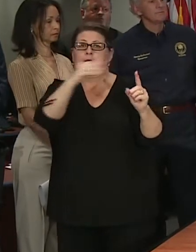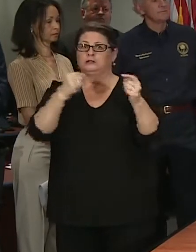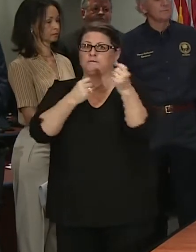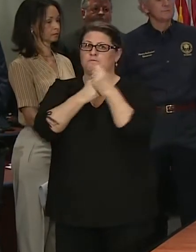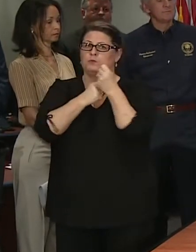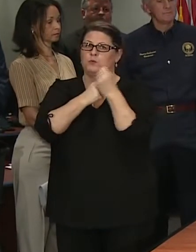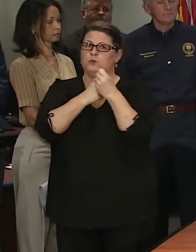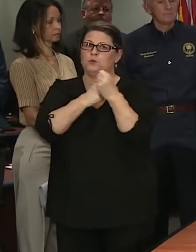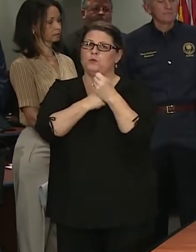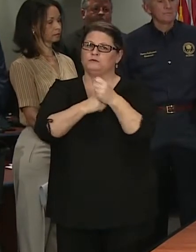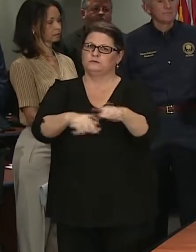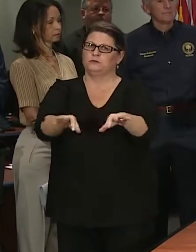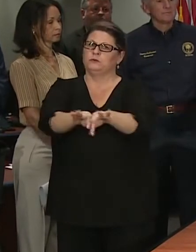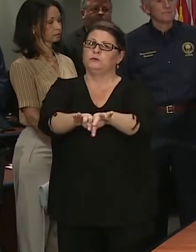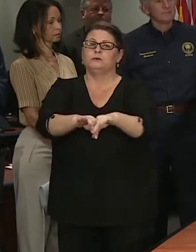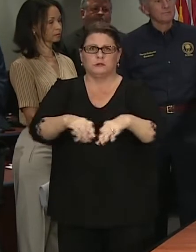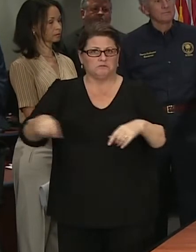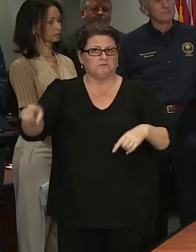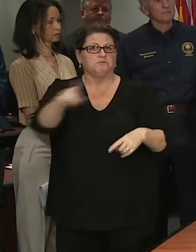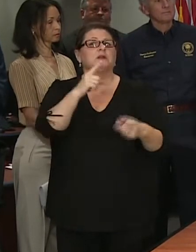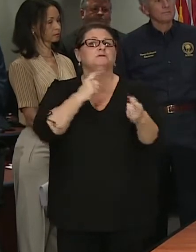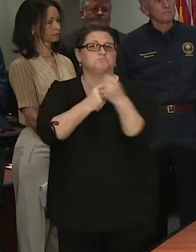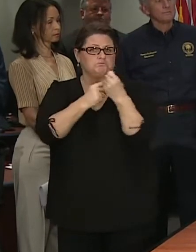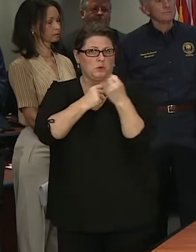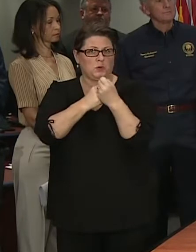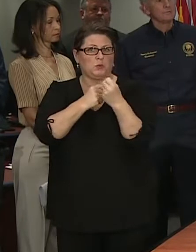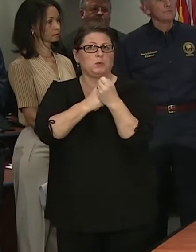very important. I will now